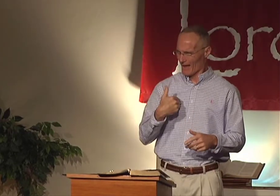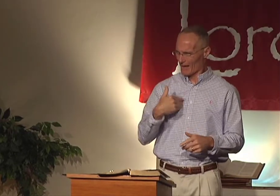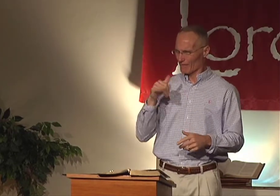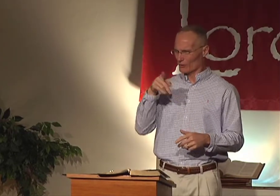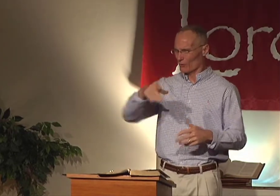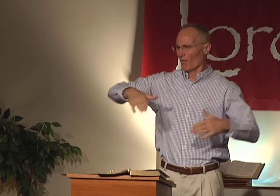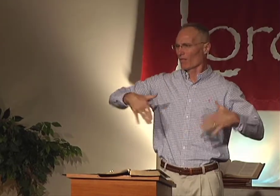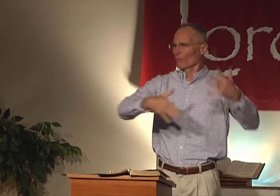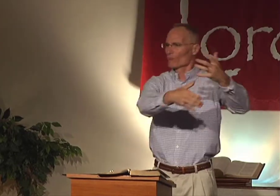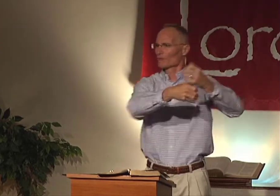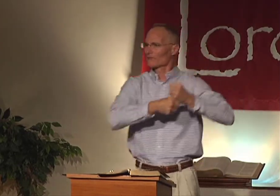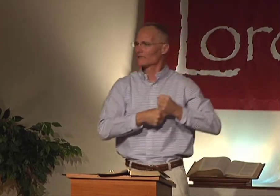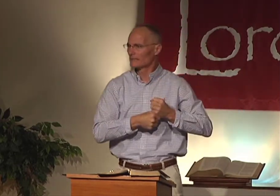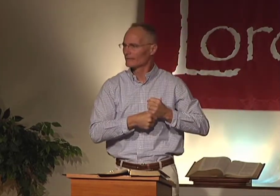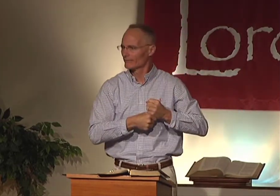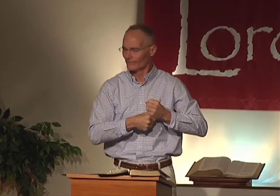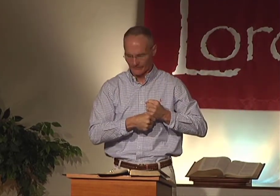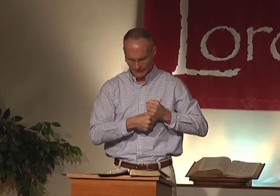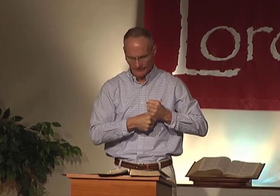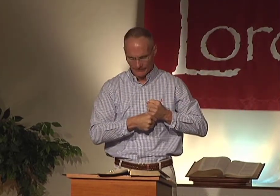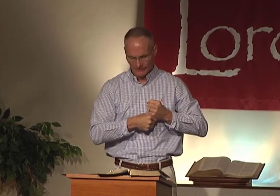What do you have that you did not receive?